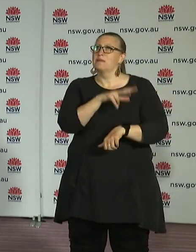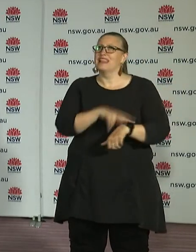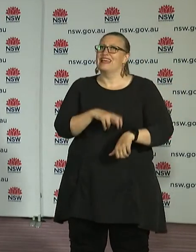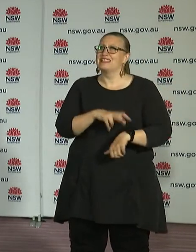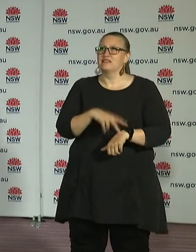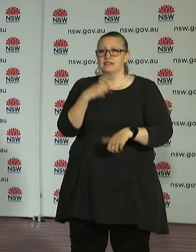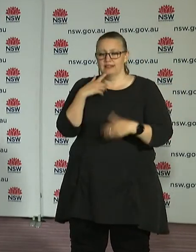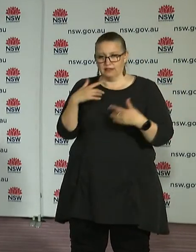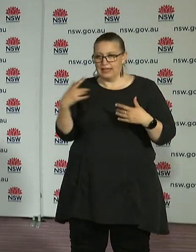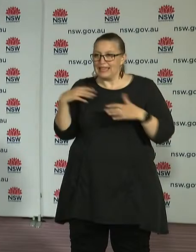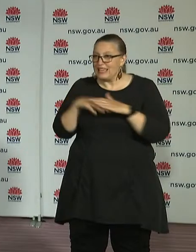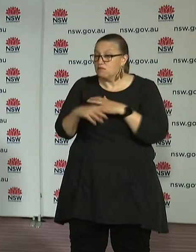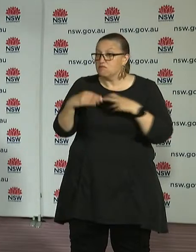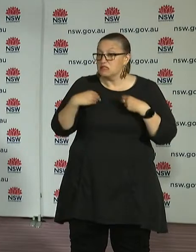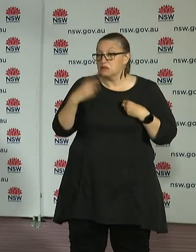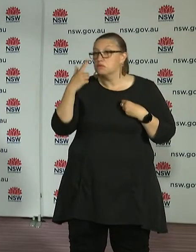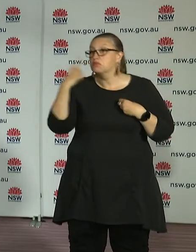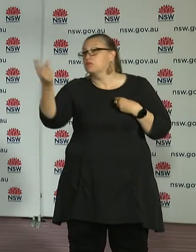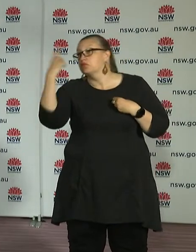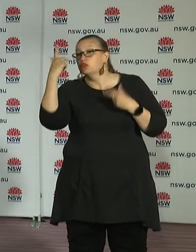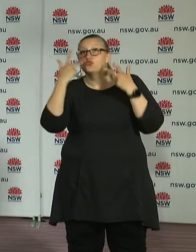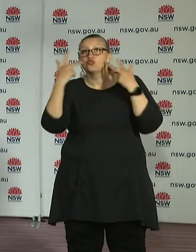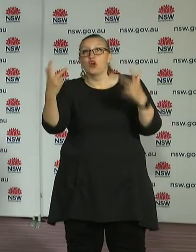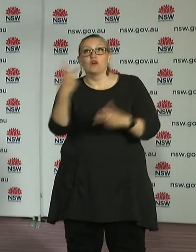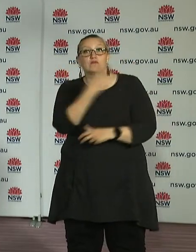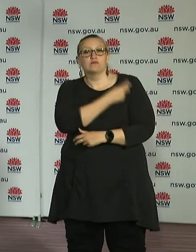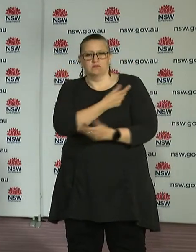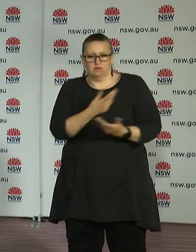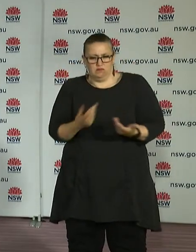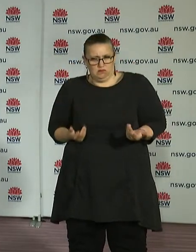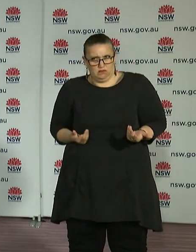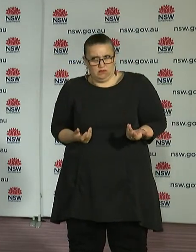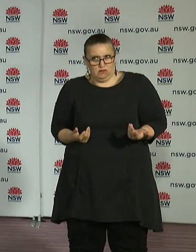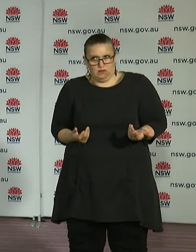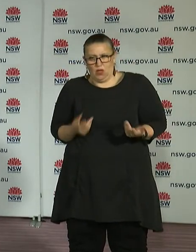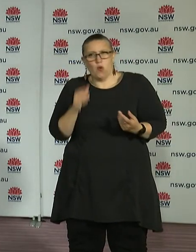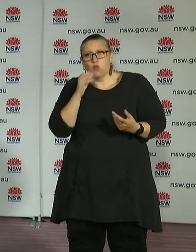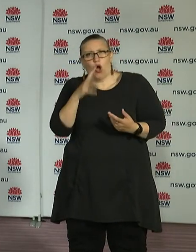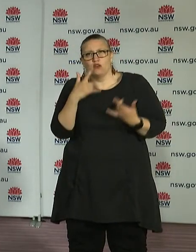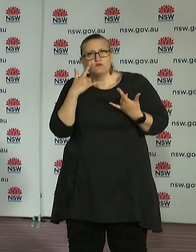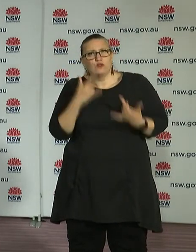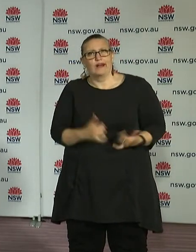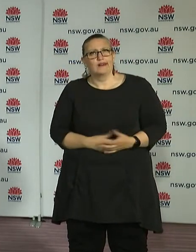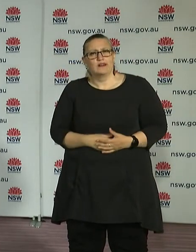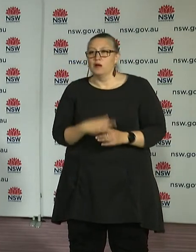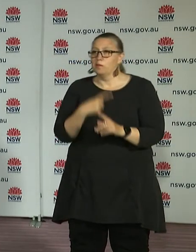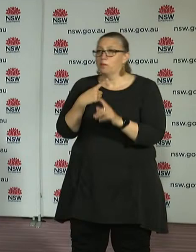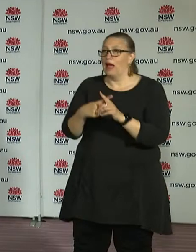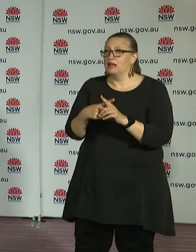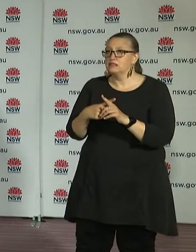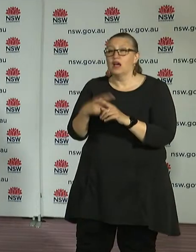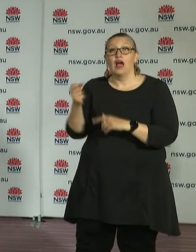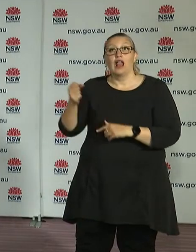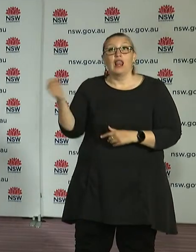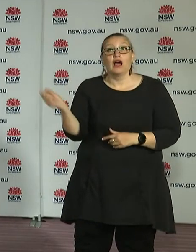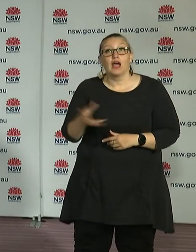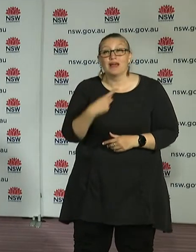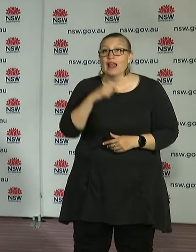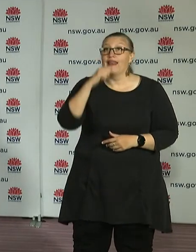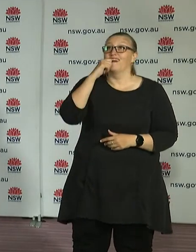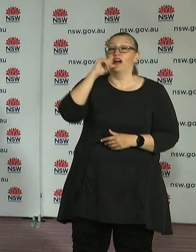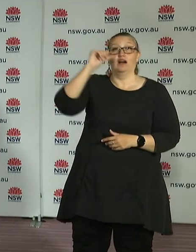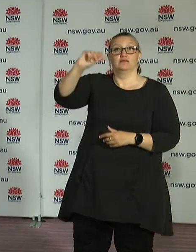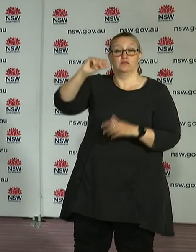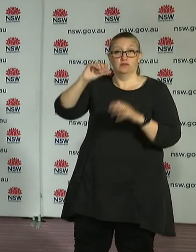individuals inside businesses, and you've only got 200 compliance officers in liquor and gaming, so they can't be everywhere in the state every